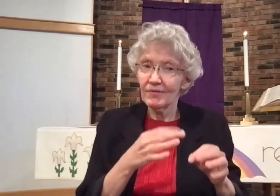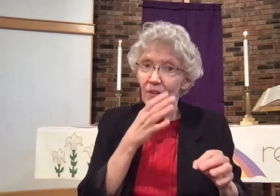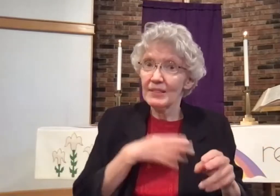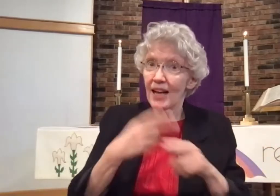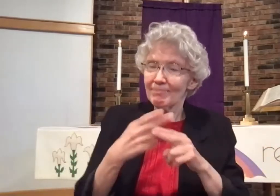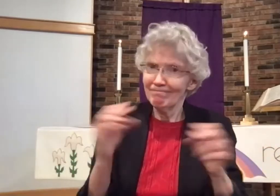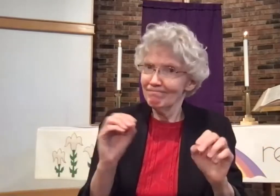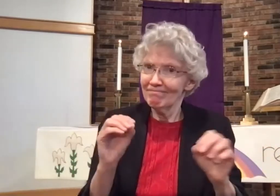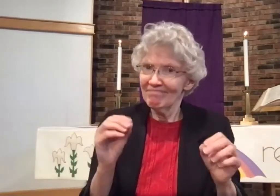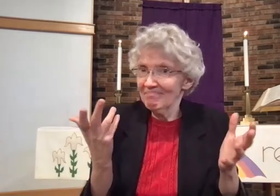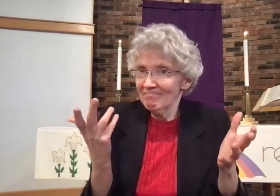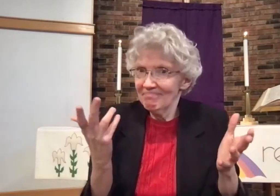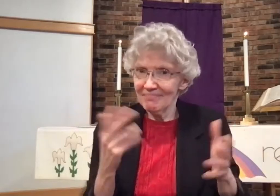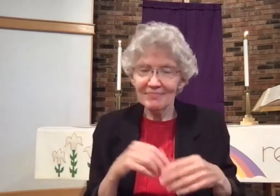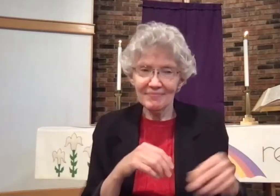He was brought to trial.